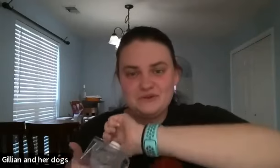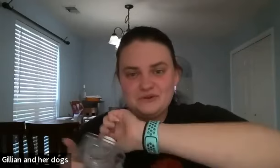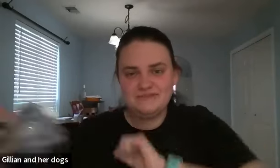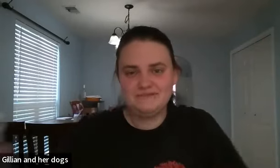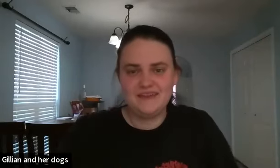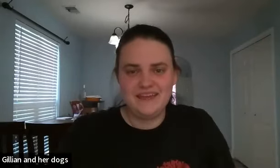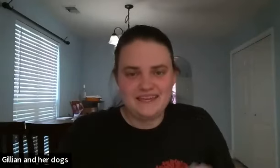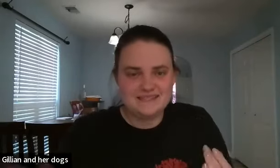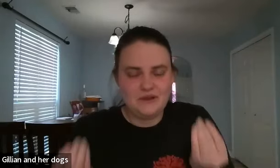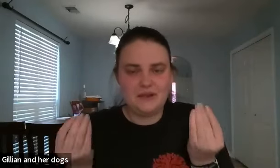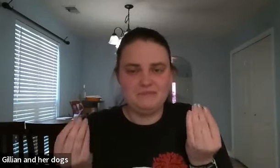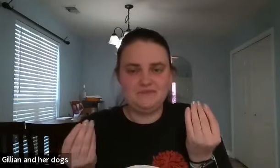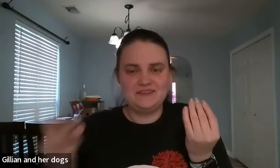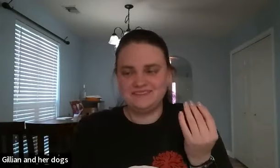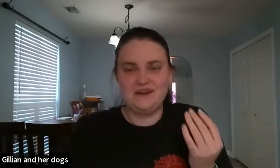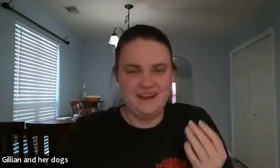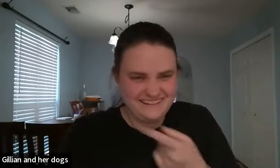food, it's okay. Sorry,